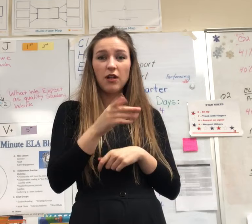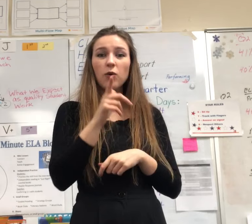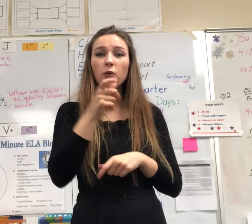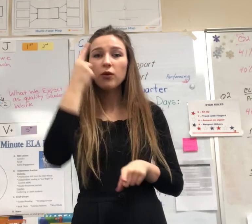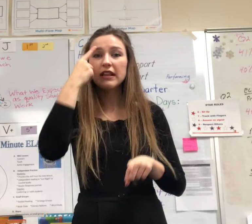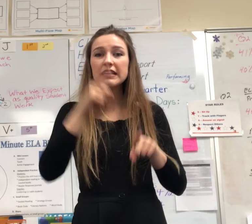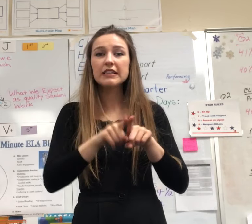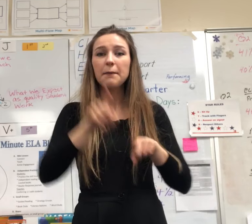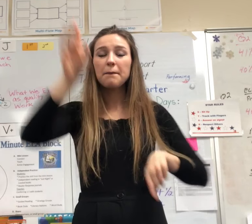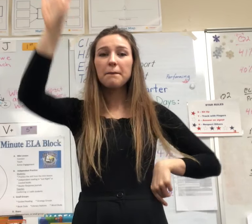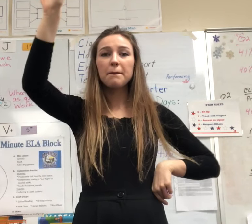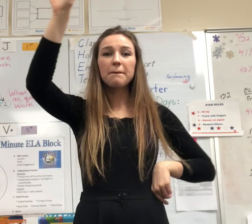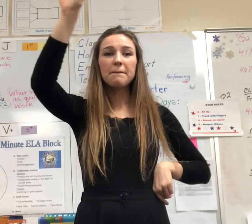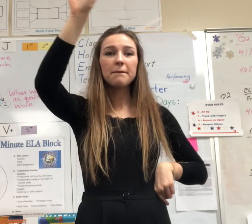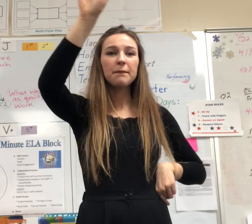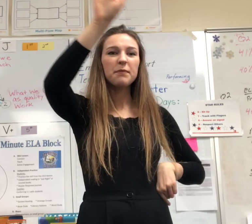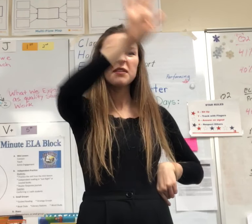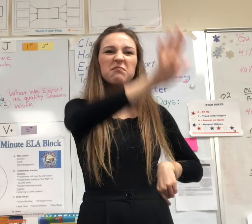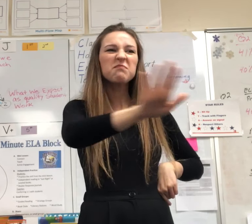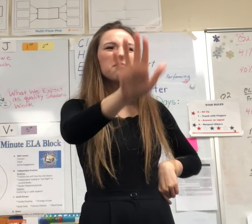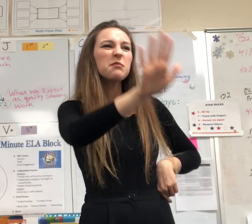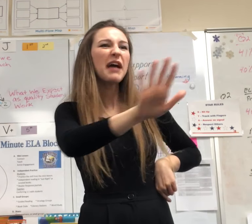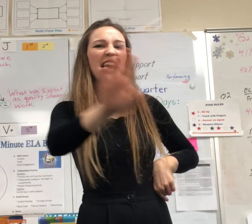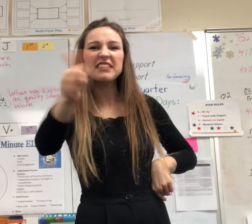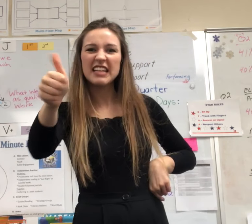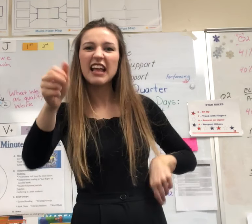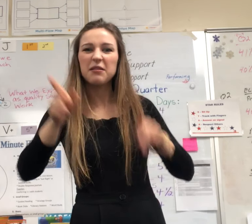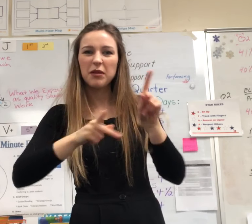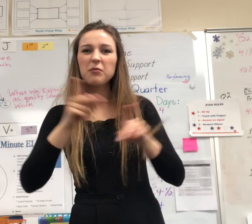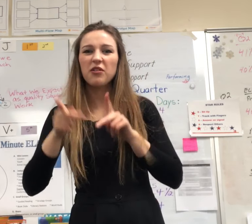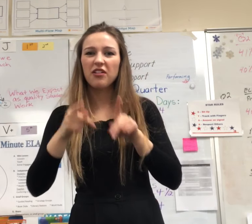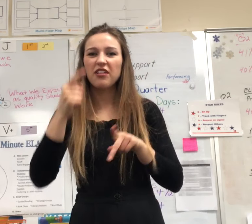3, 4, 5, 6, 7, about 10. Who agrees with